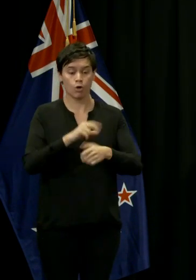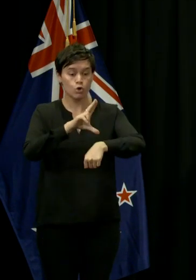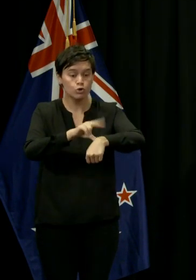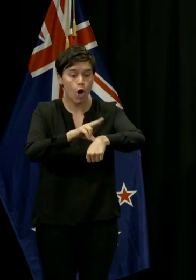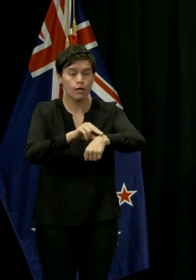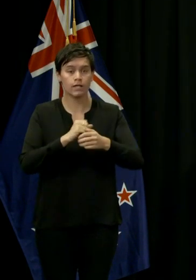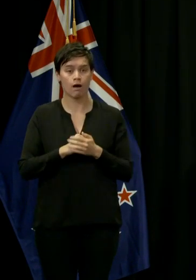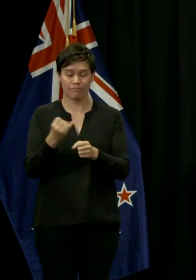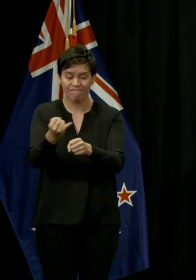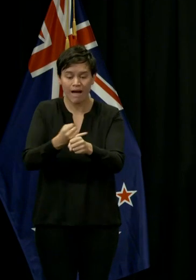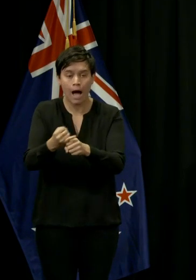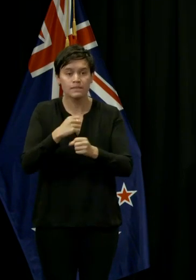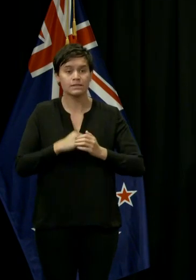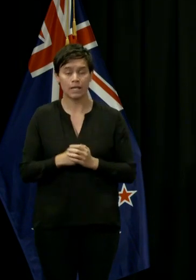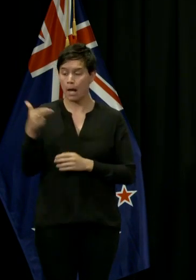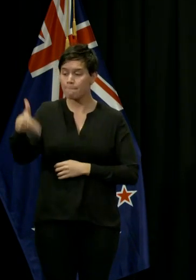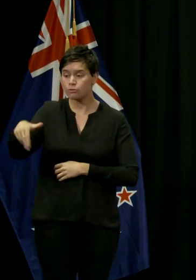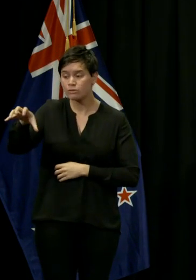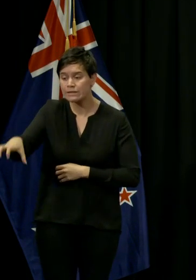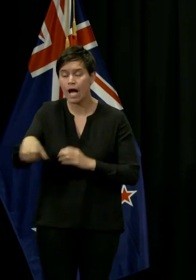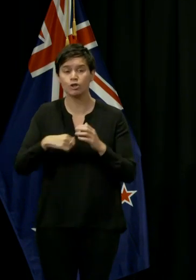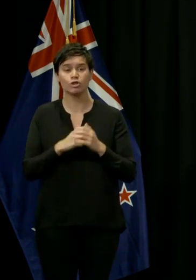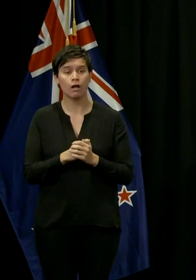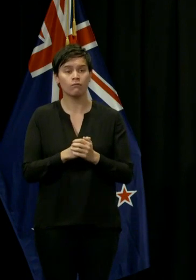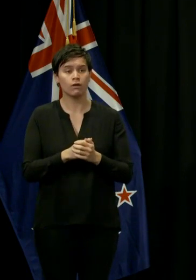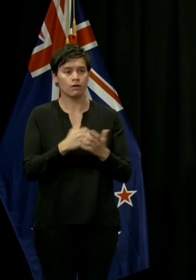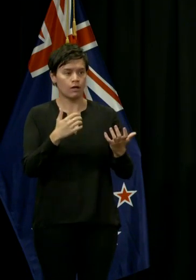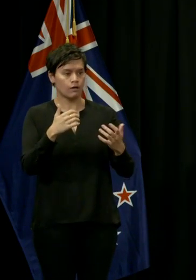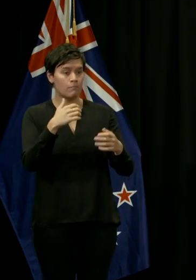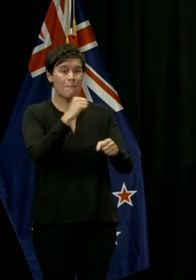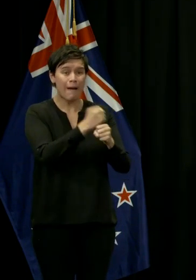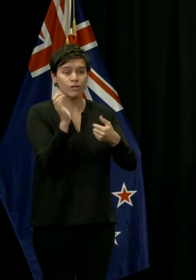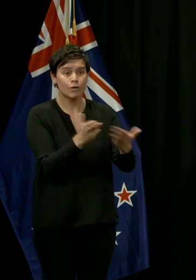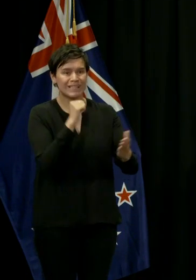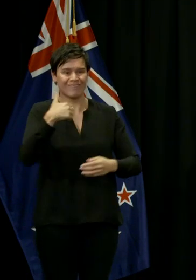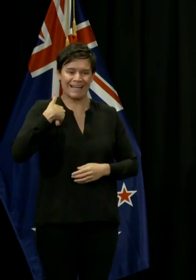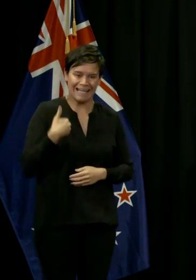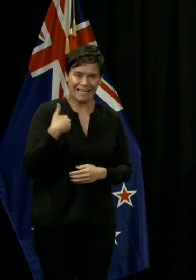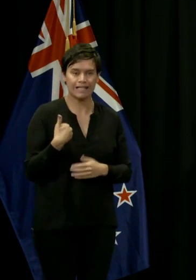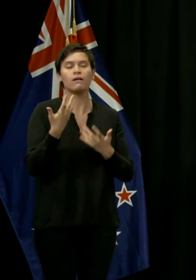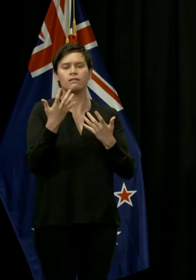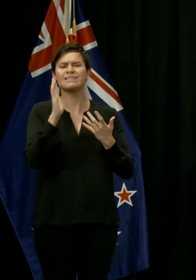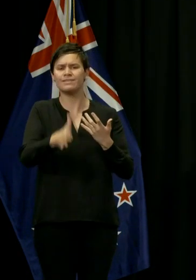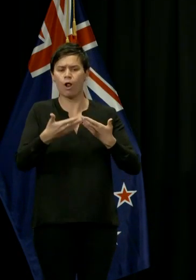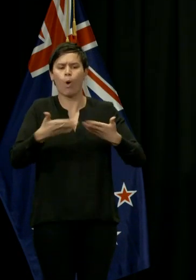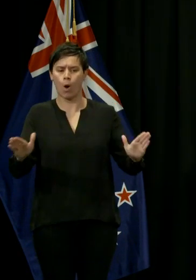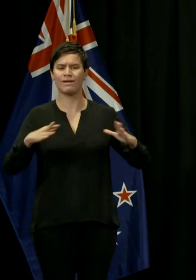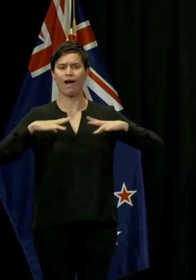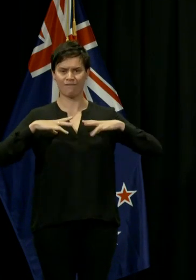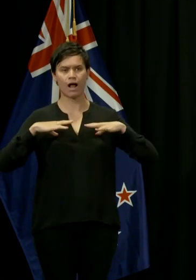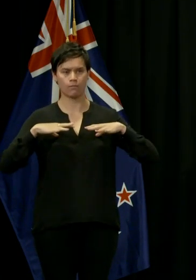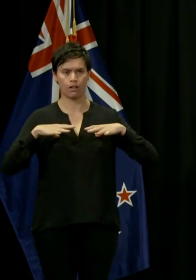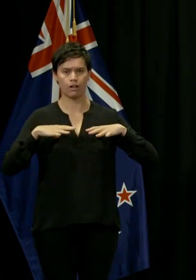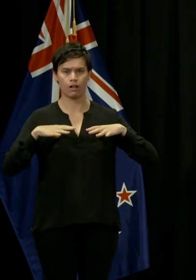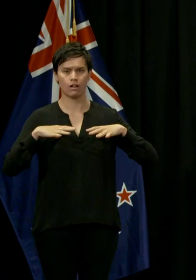service stations, access to essential banking services will be available throughout New Zealand at